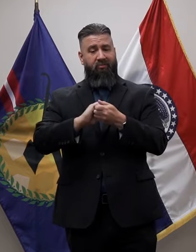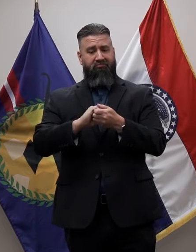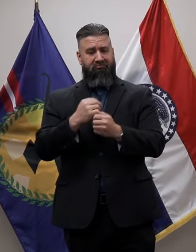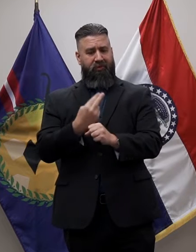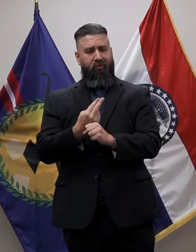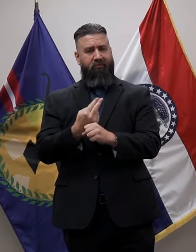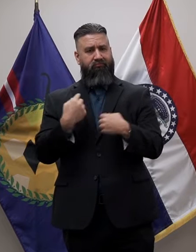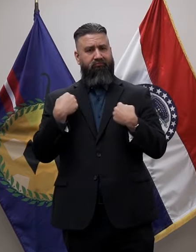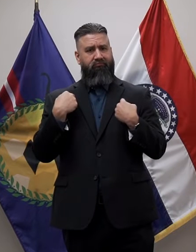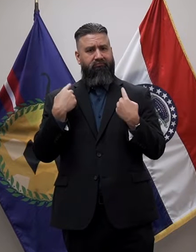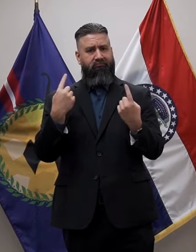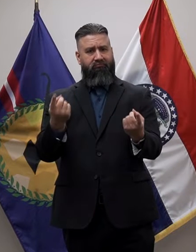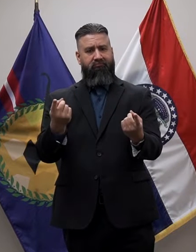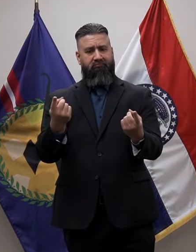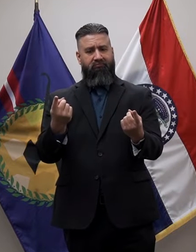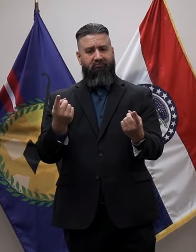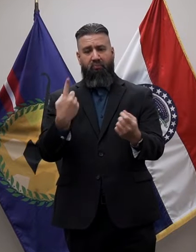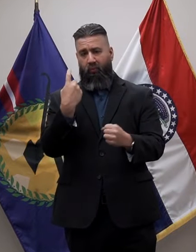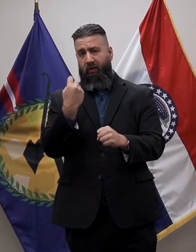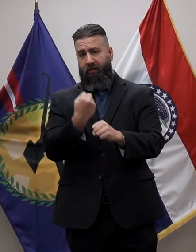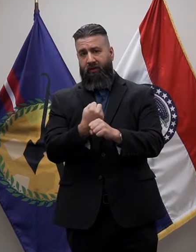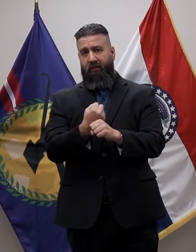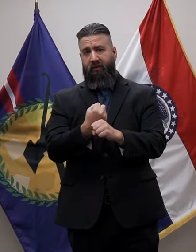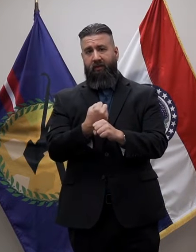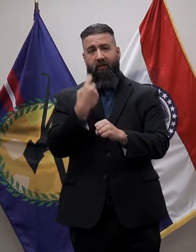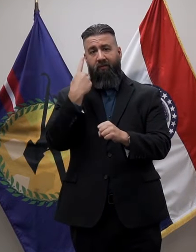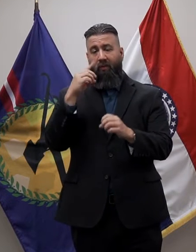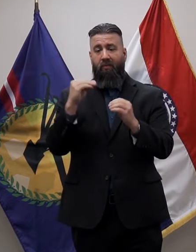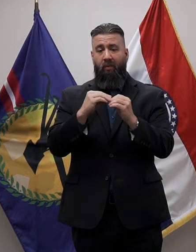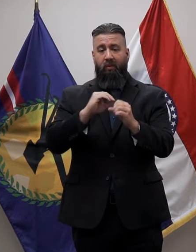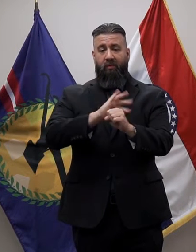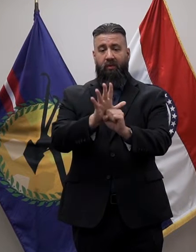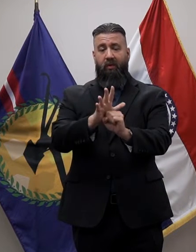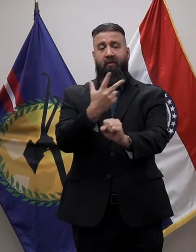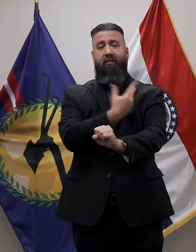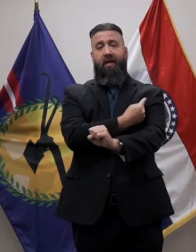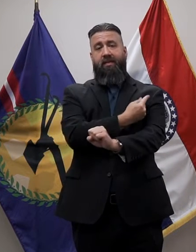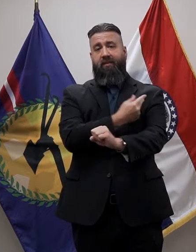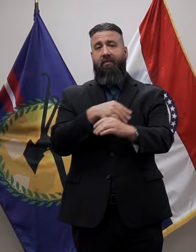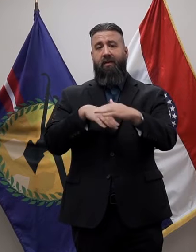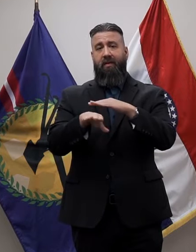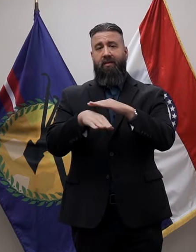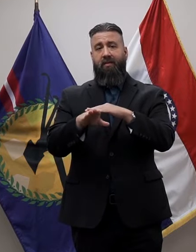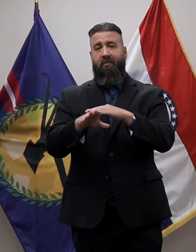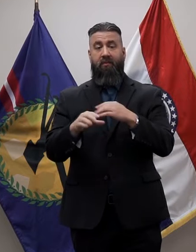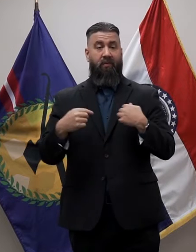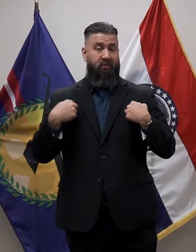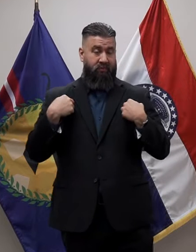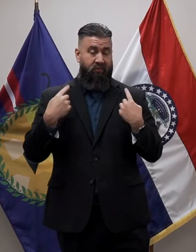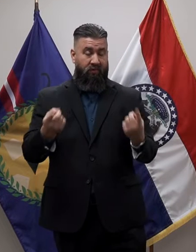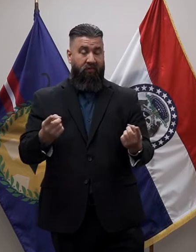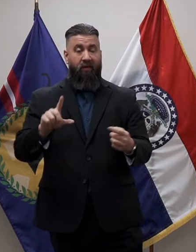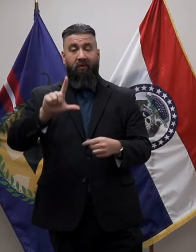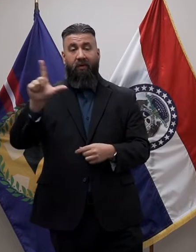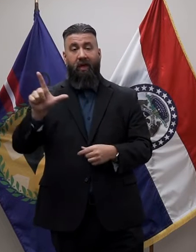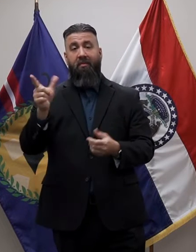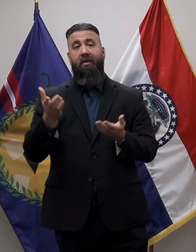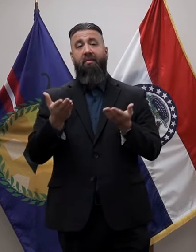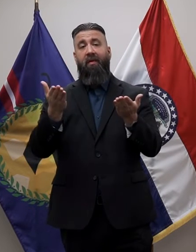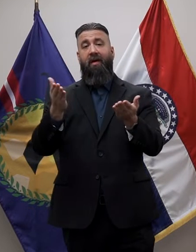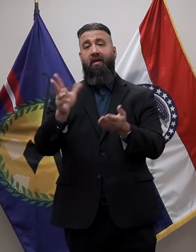since the past year for more COVID vaccine access. So far, the library has been able to